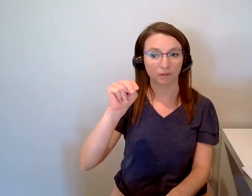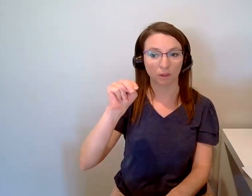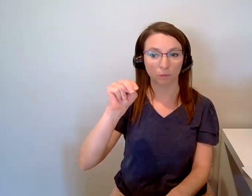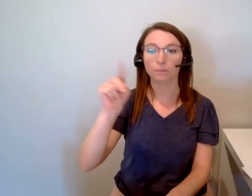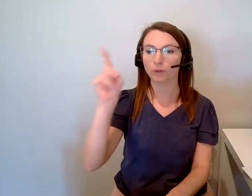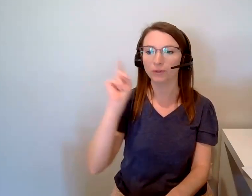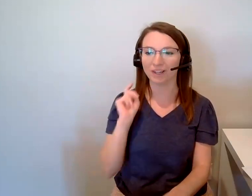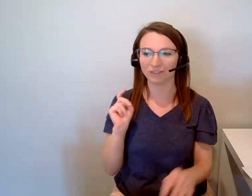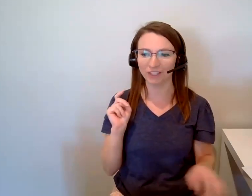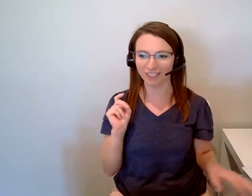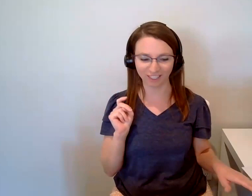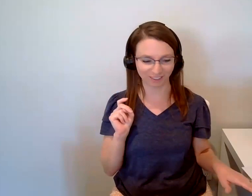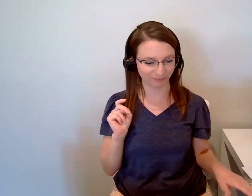Long word. Pronoun. Very good.